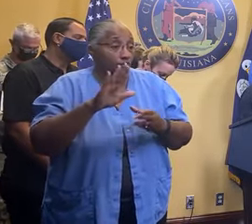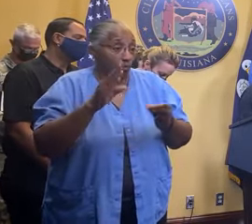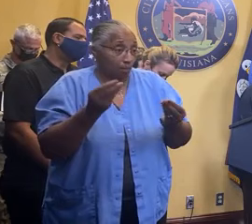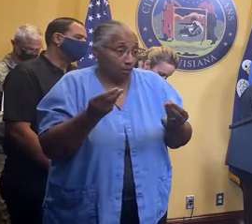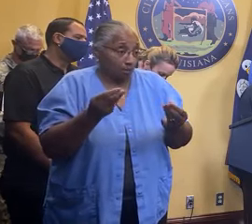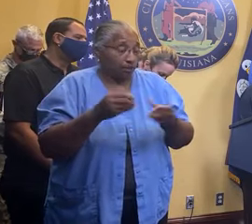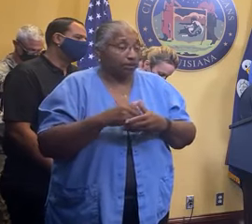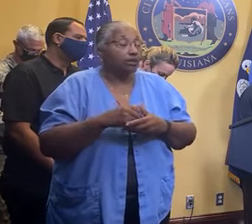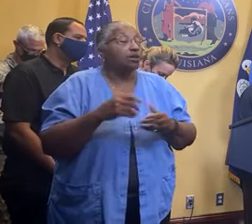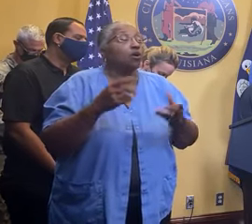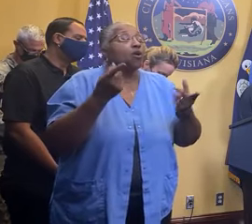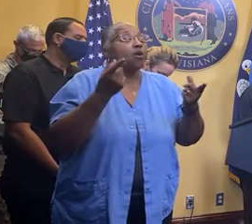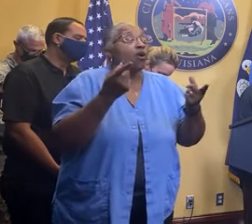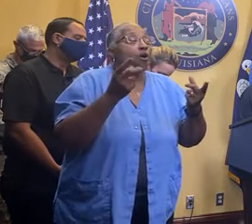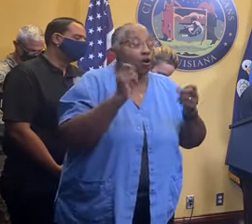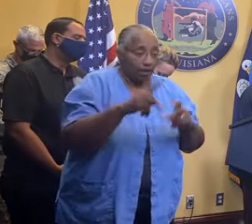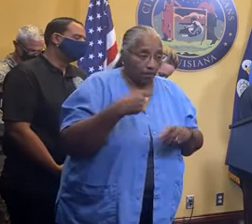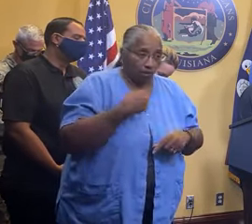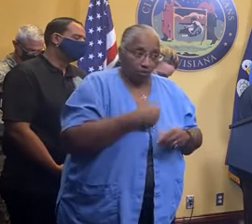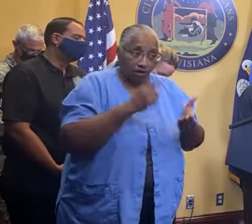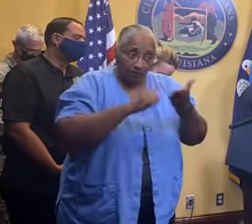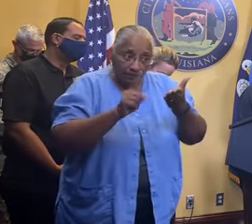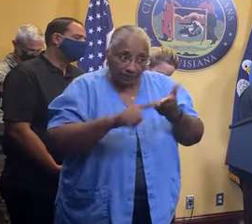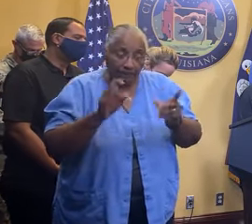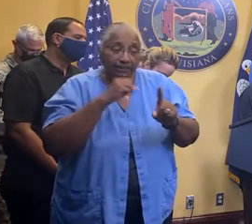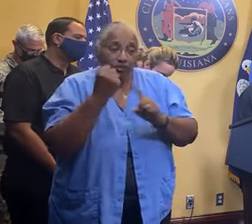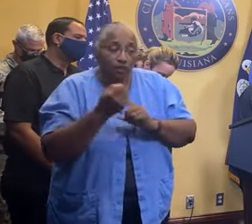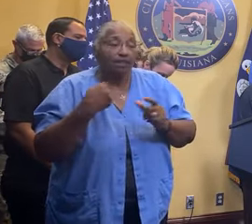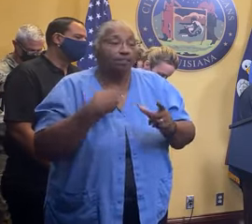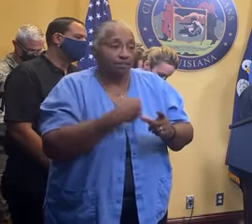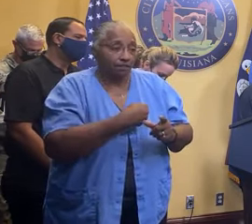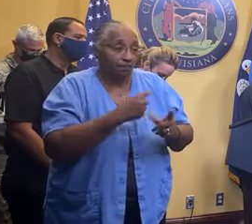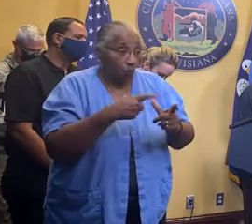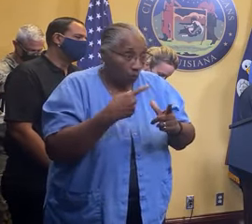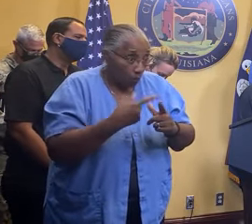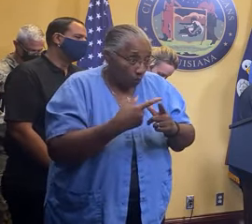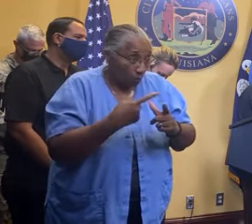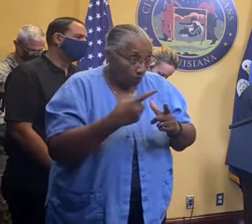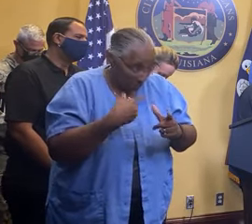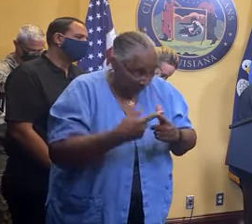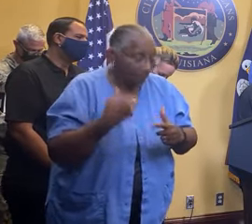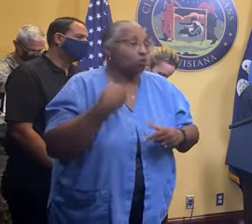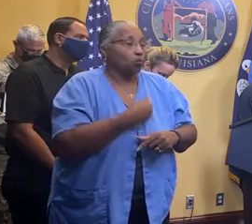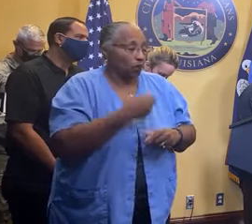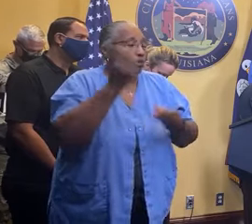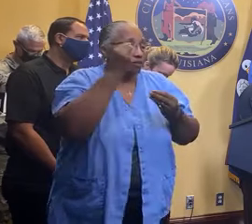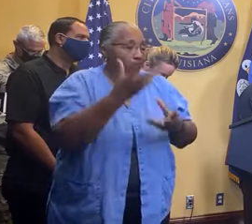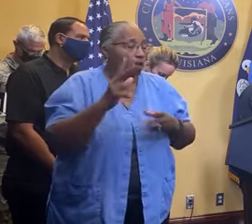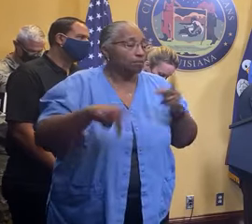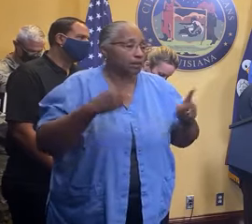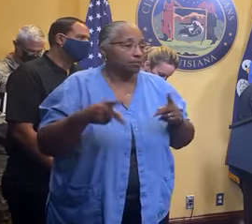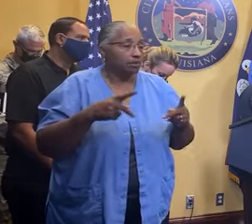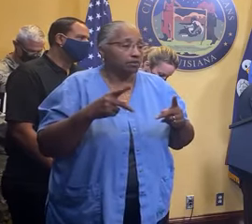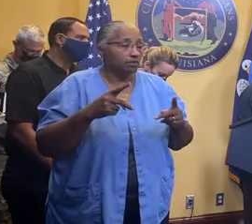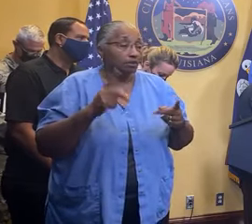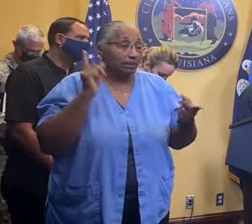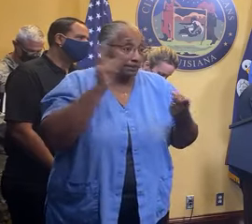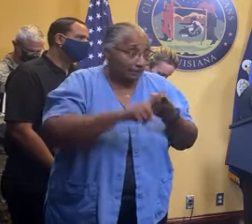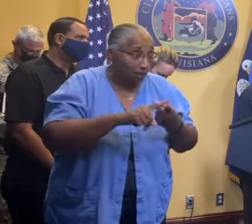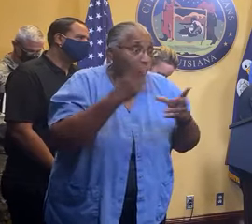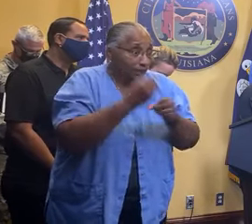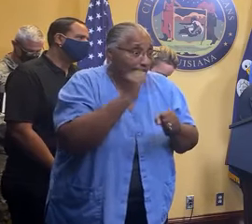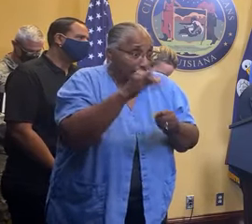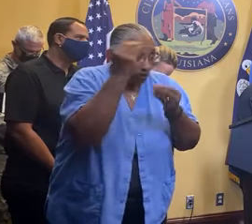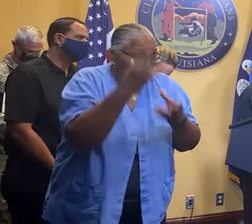the situation, and after doing so, we will inform the public. Until that point, stay inside.